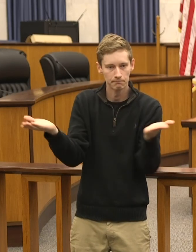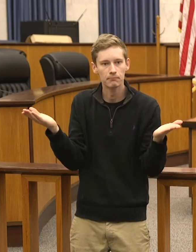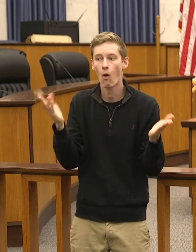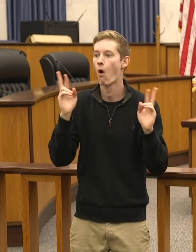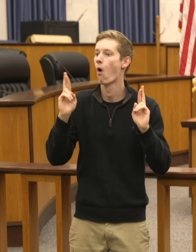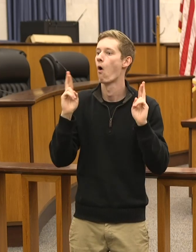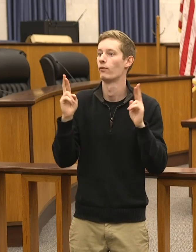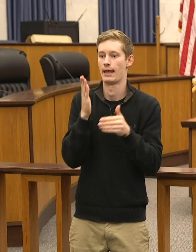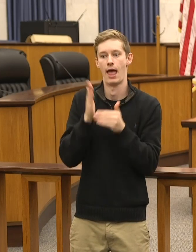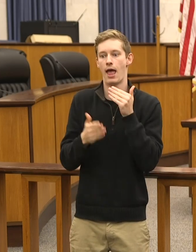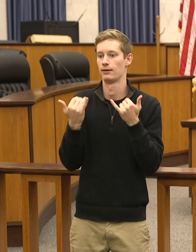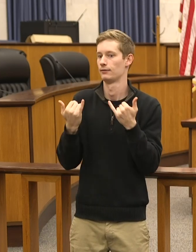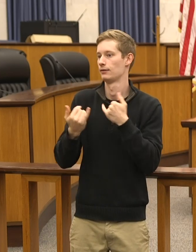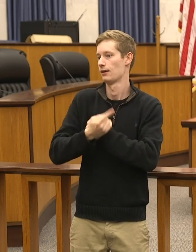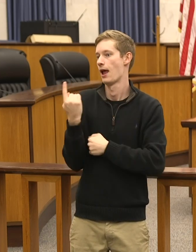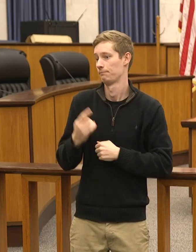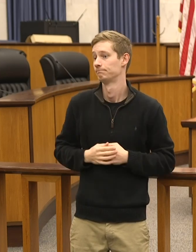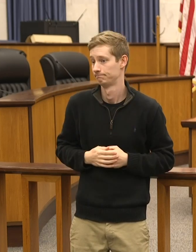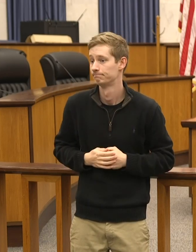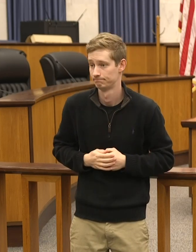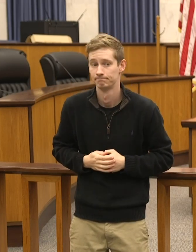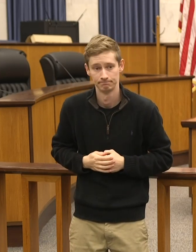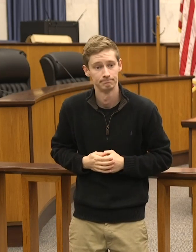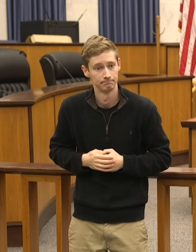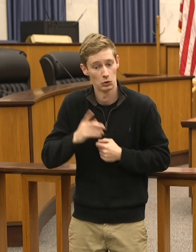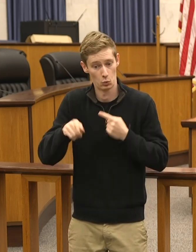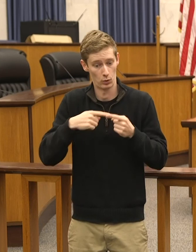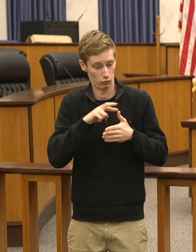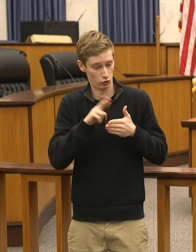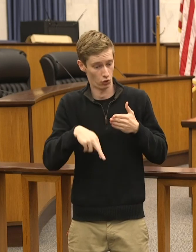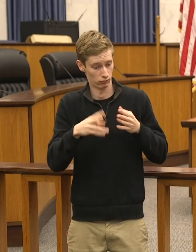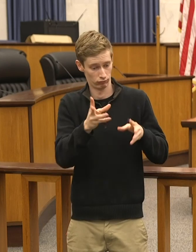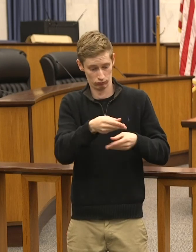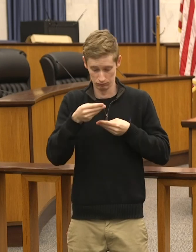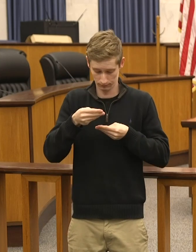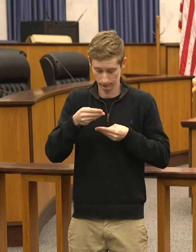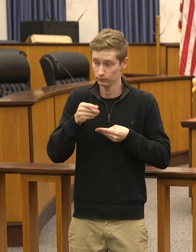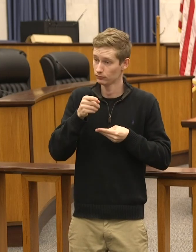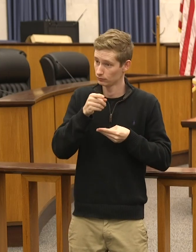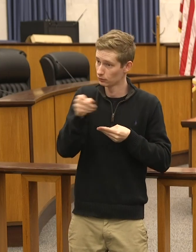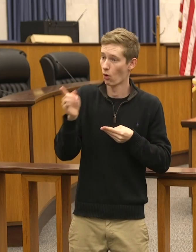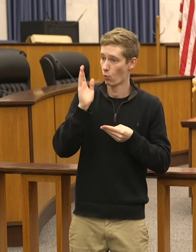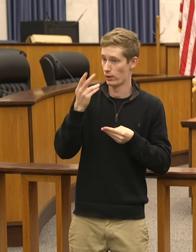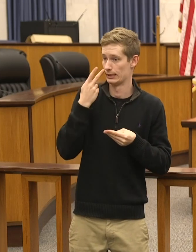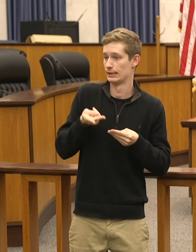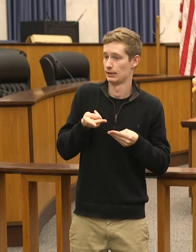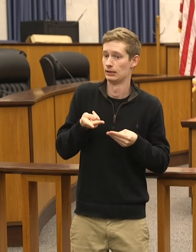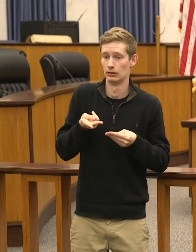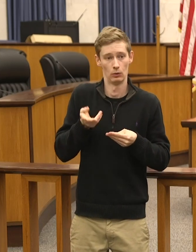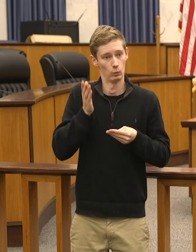by the end of the day. And I think when those results are provided, I think you'll see that